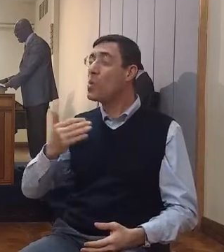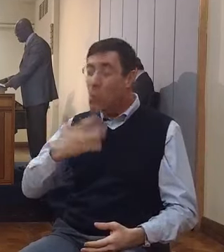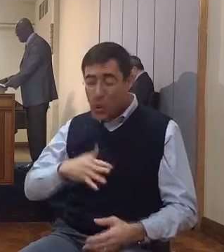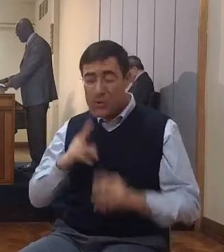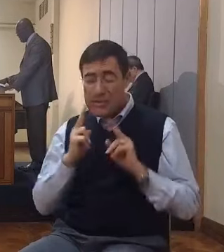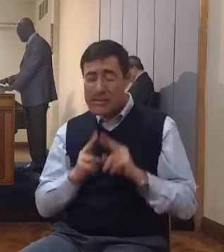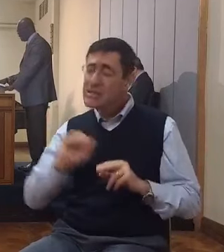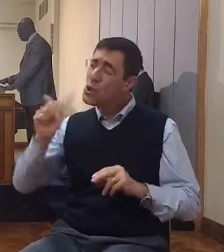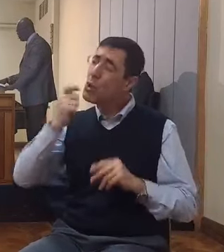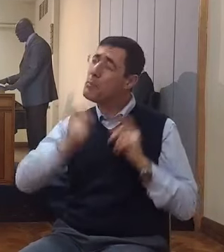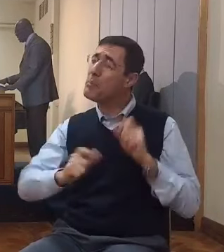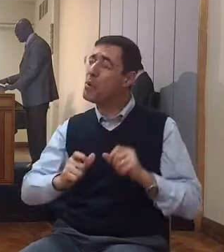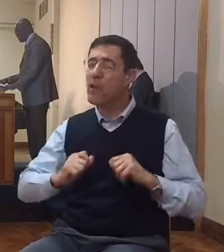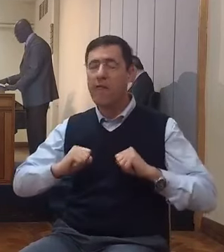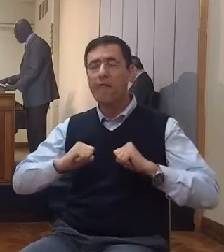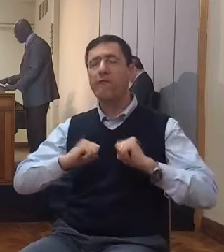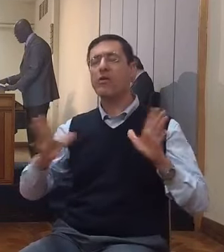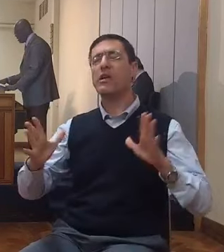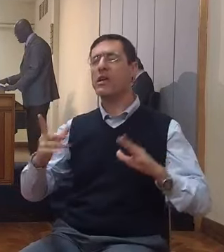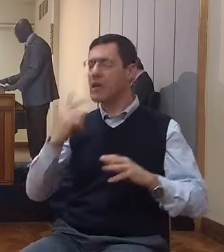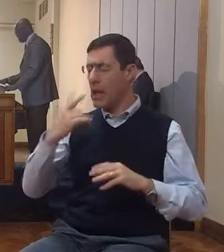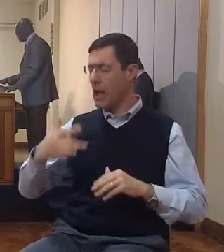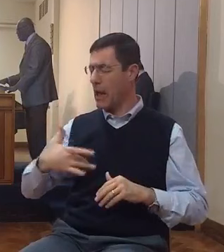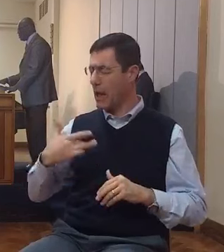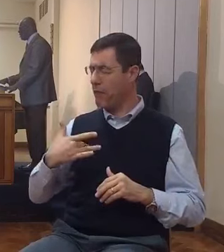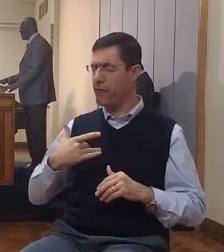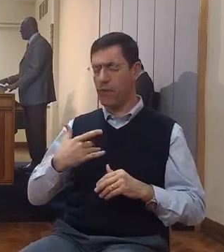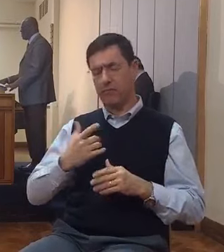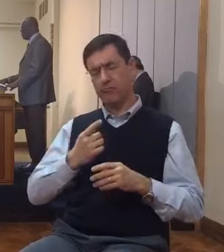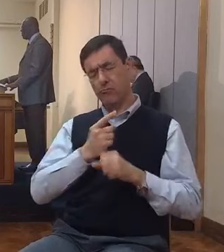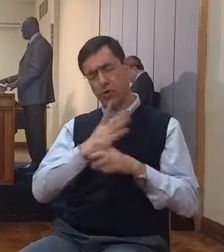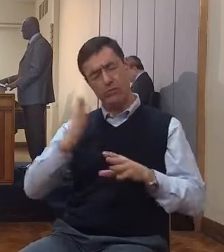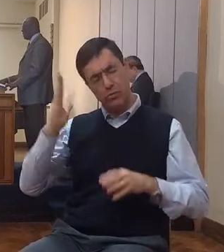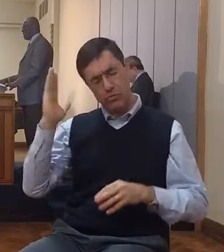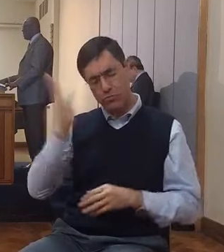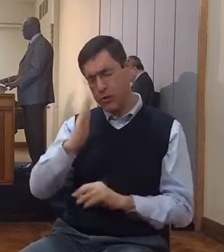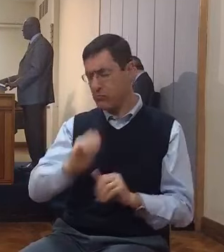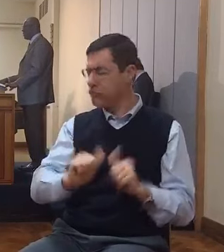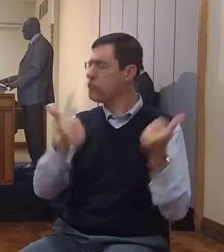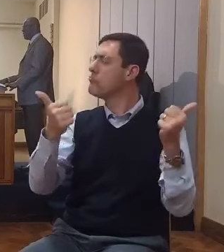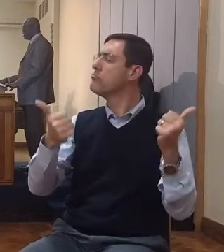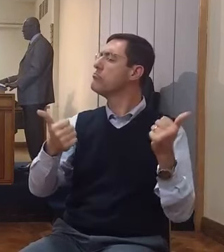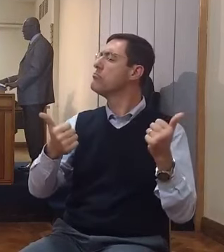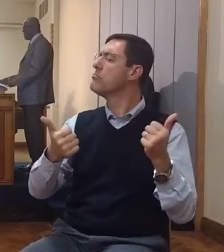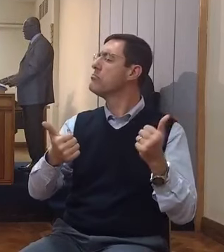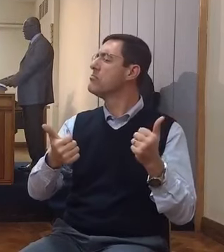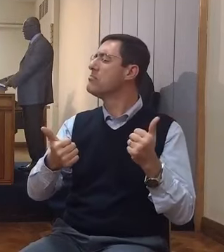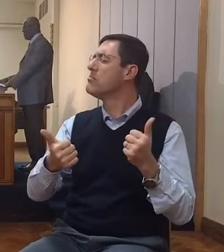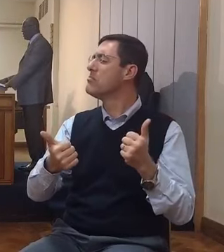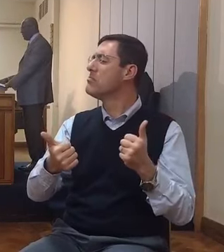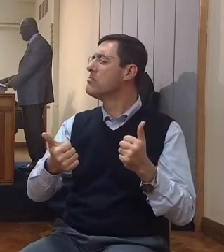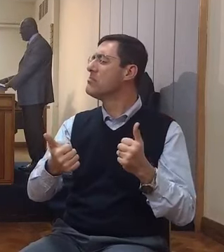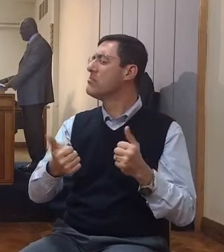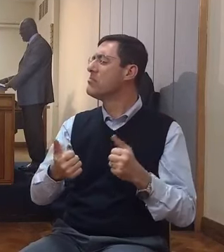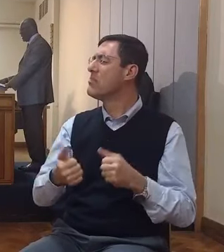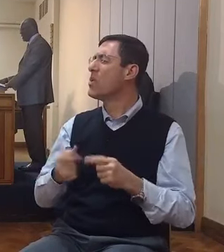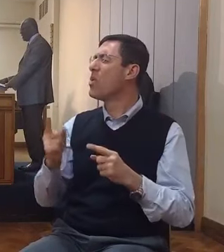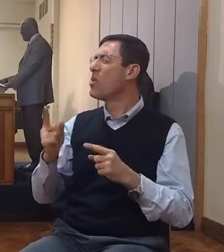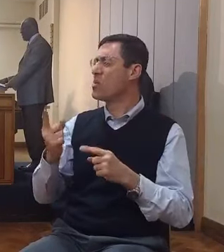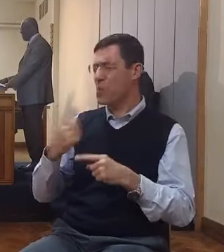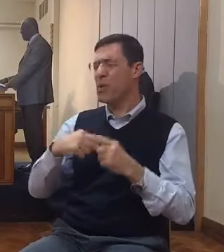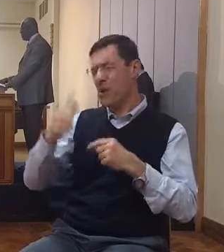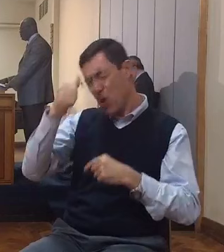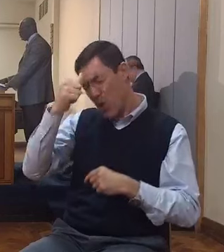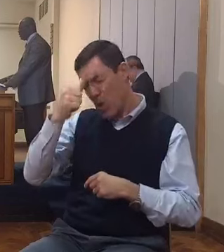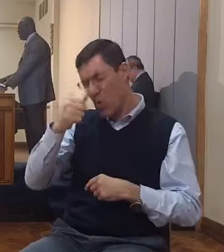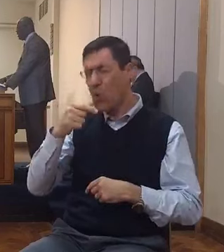their lives and to preach the gospel. And oh, what can we say, O Lord our God, in such evil times